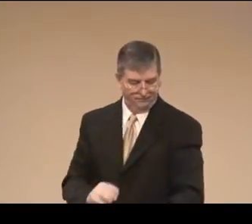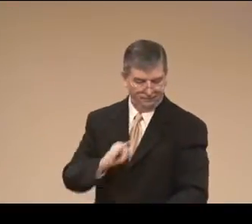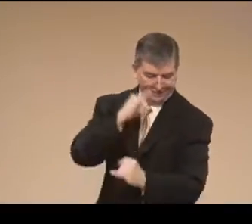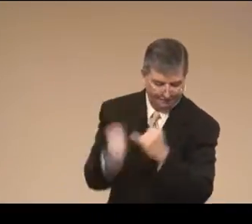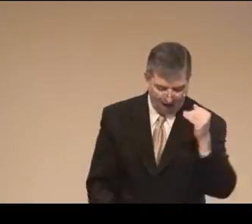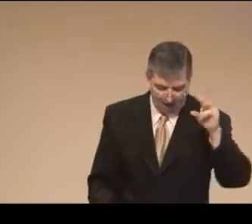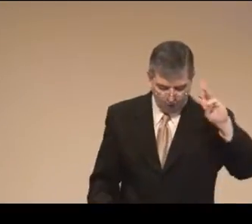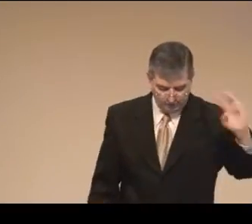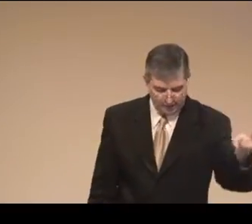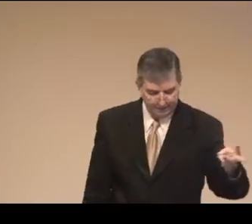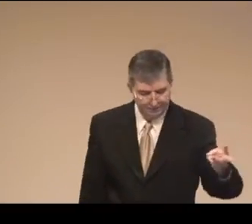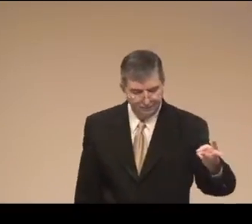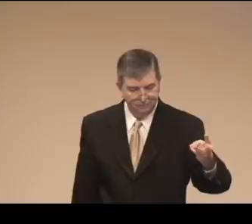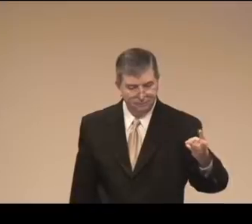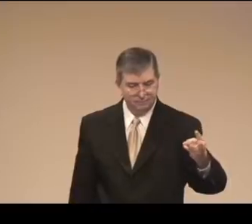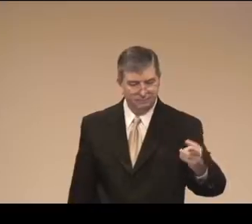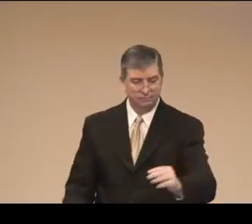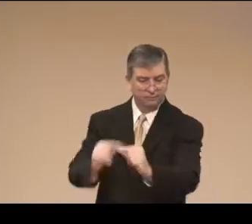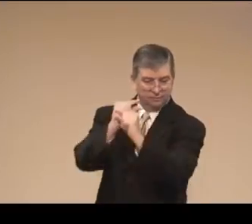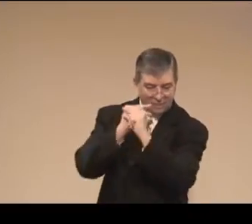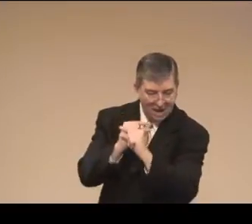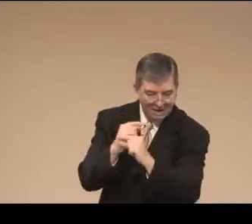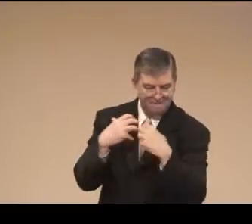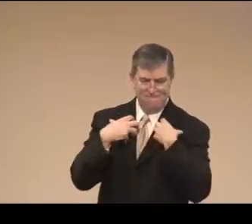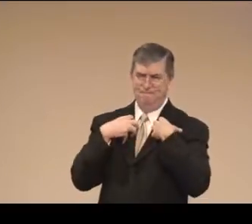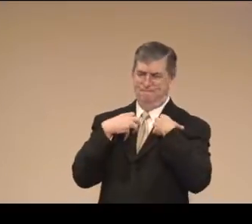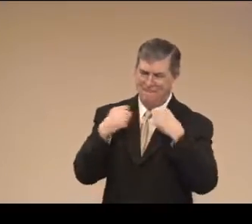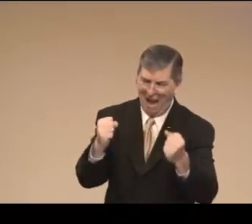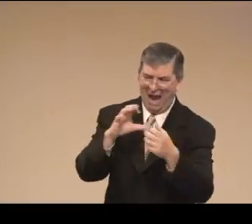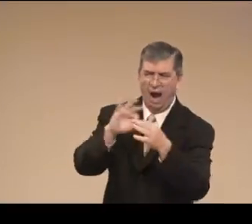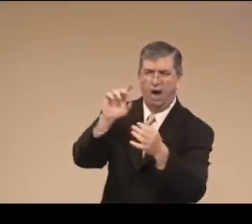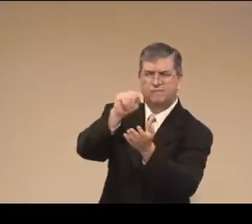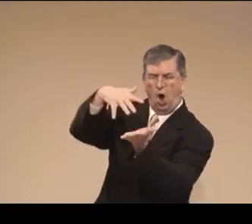the border's open now with Cuba for the U.S. Now, the 6th point,